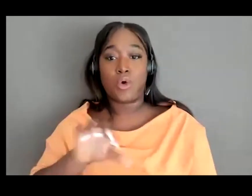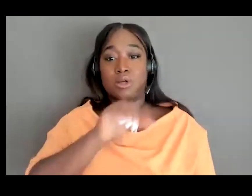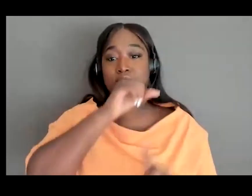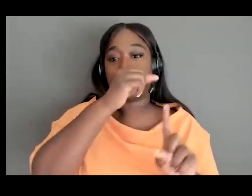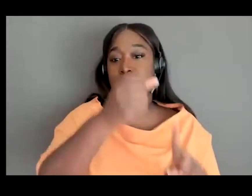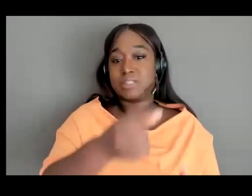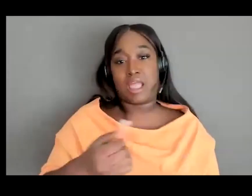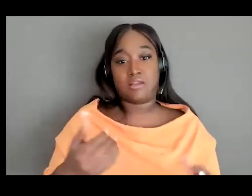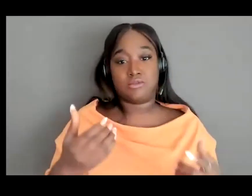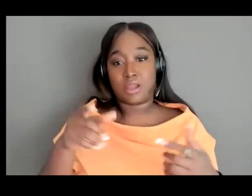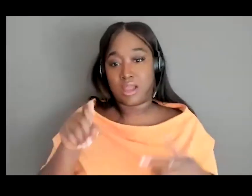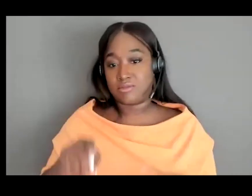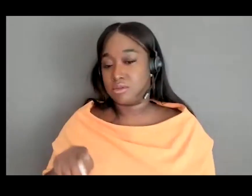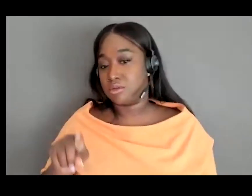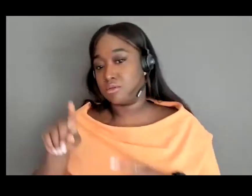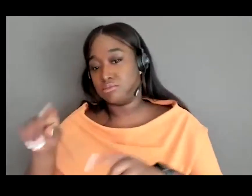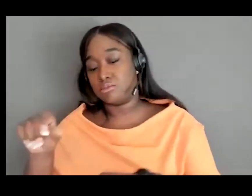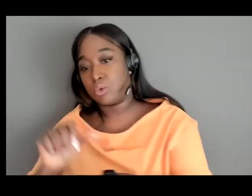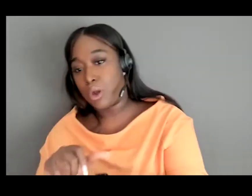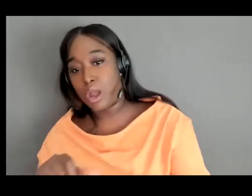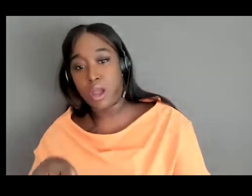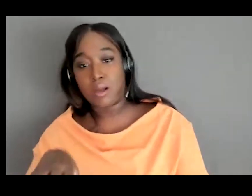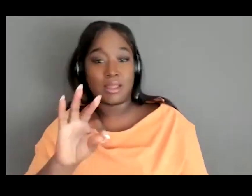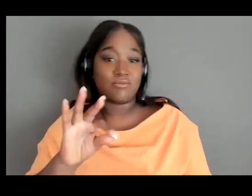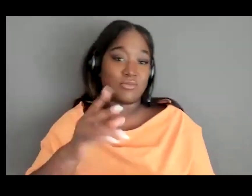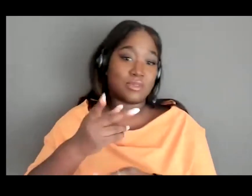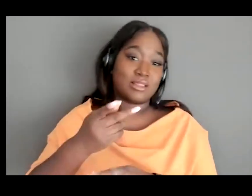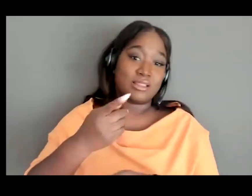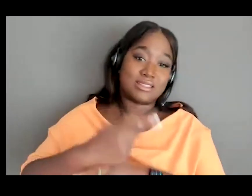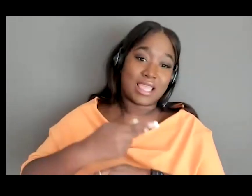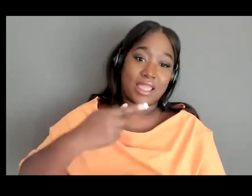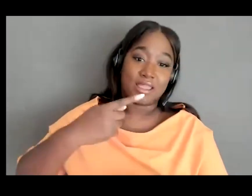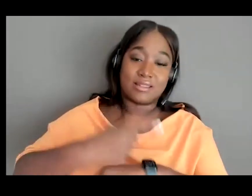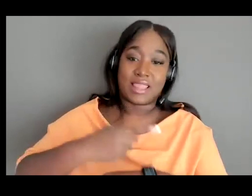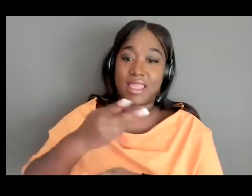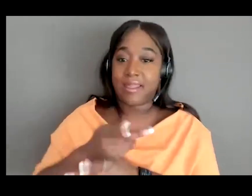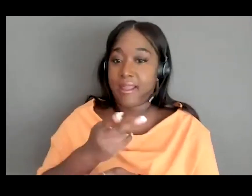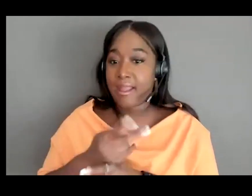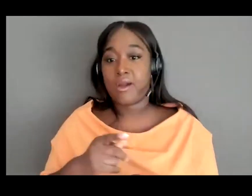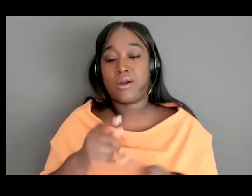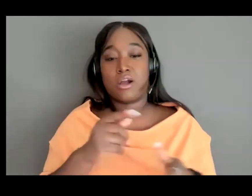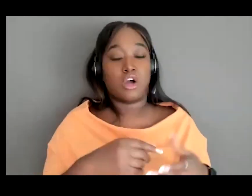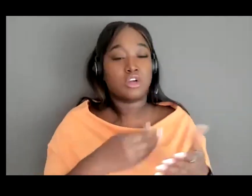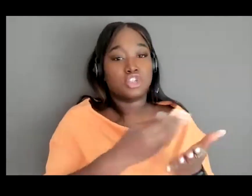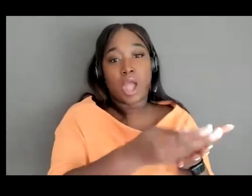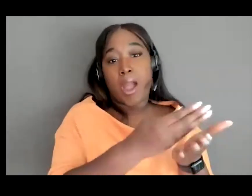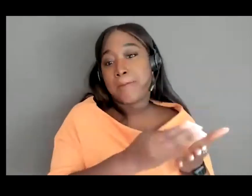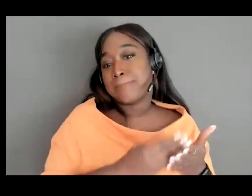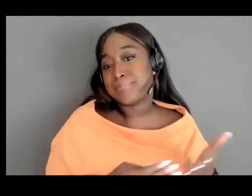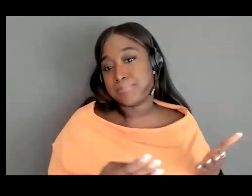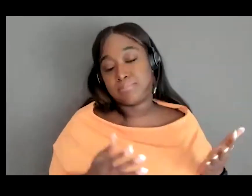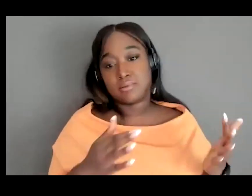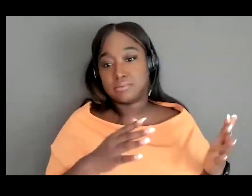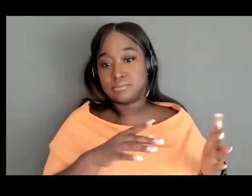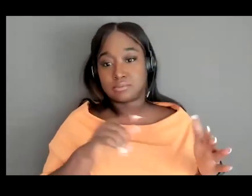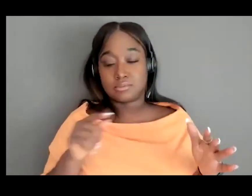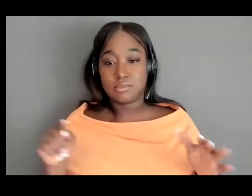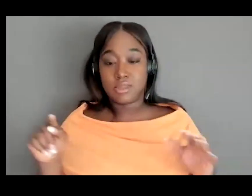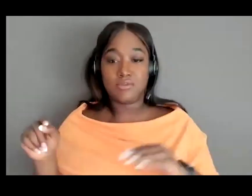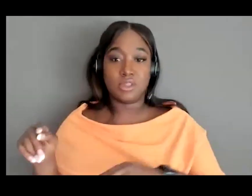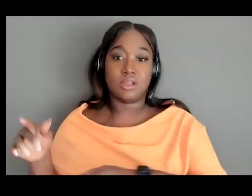work and drop the kid off at daycare, pick the kid up, do some shopping. I don't